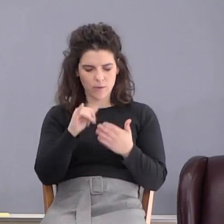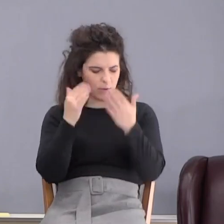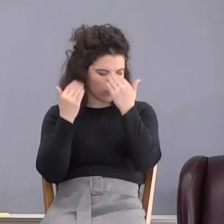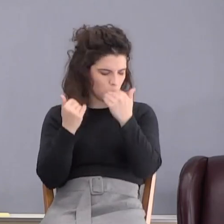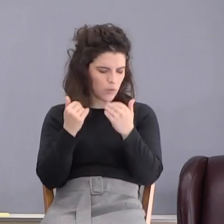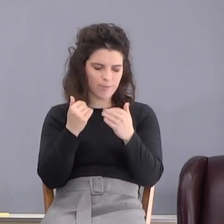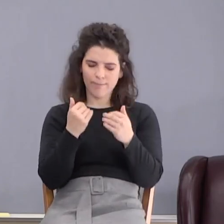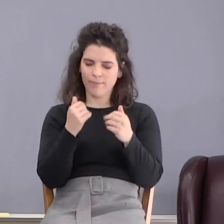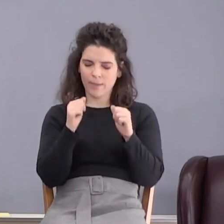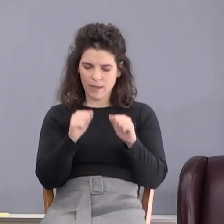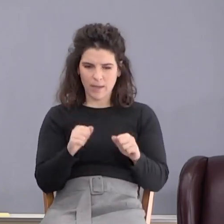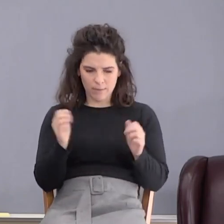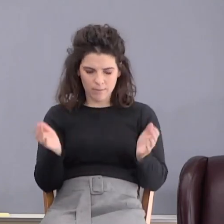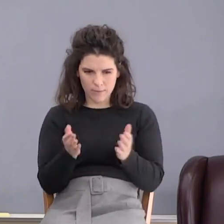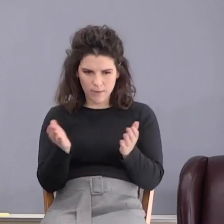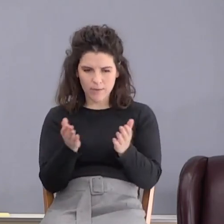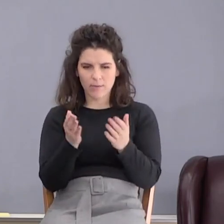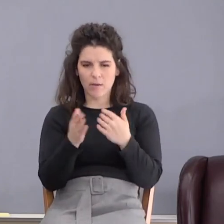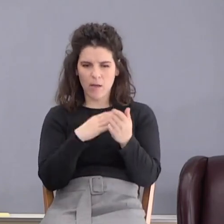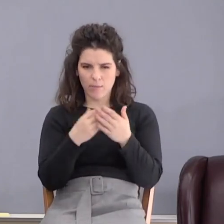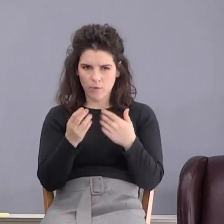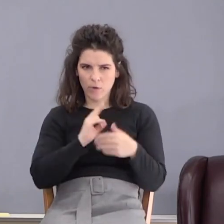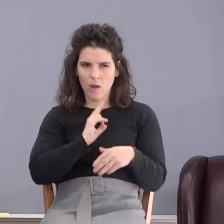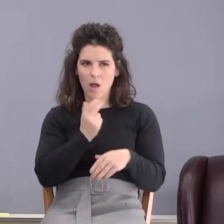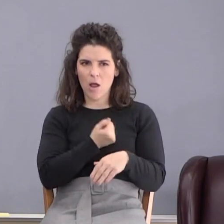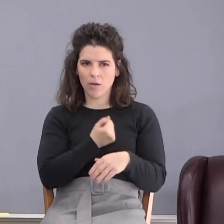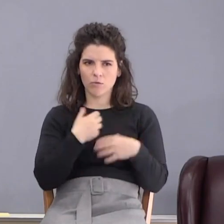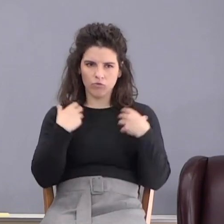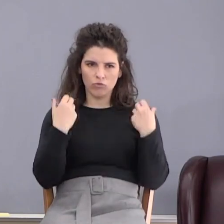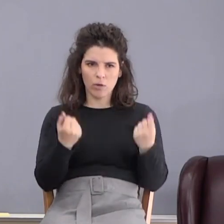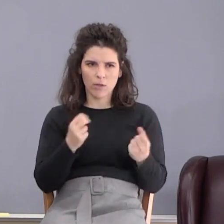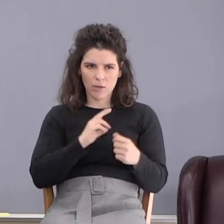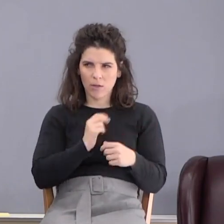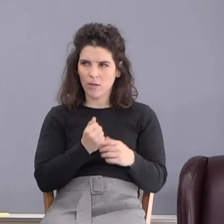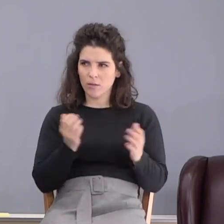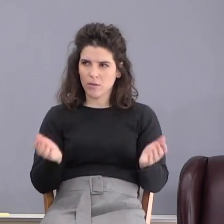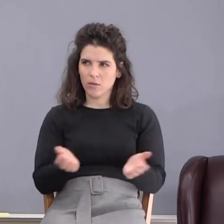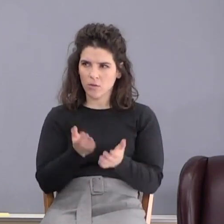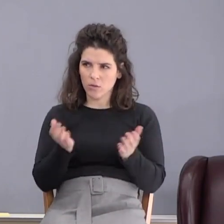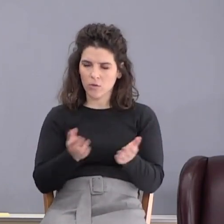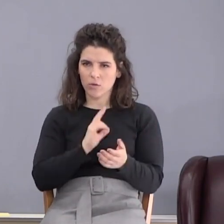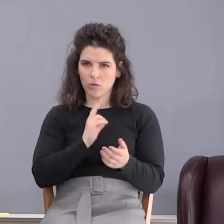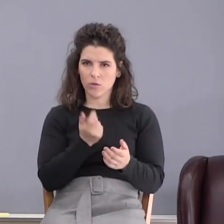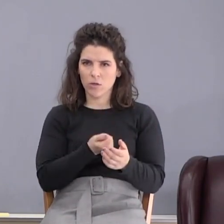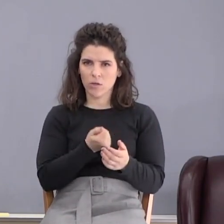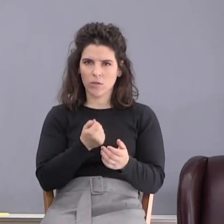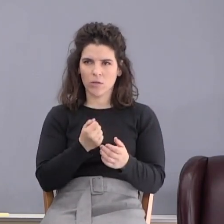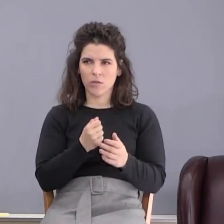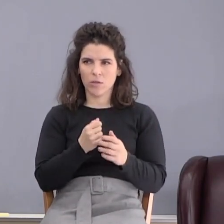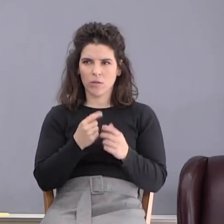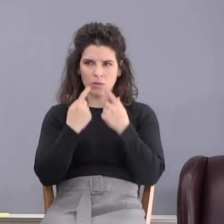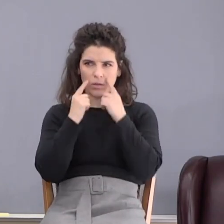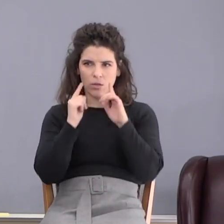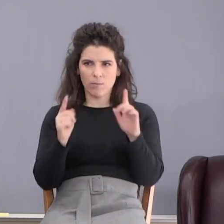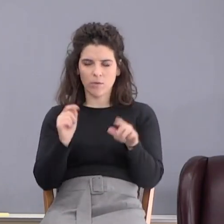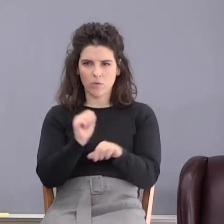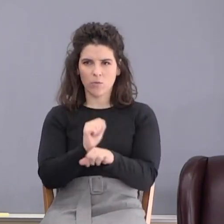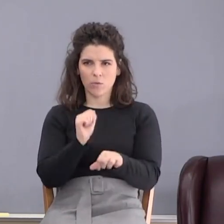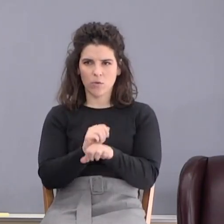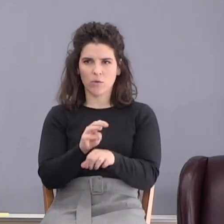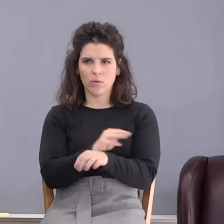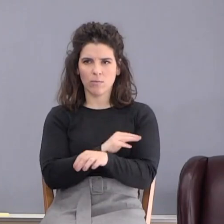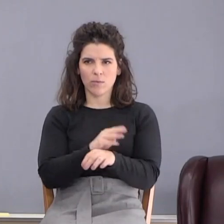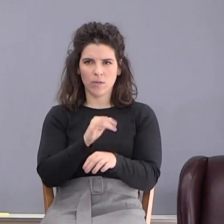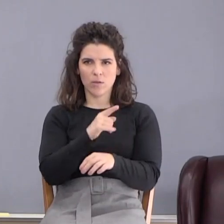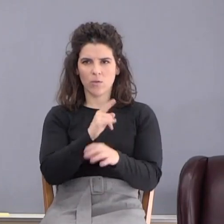May it sustain us. May it comfort us. May it strengthen us. May it also encourage us to carry out the work of the ministry